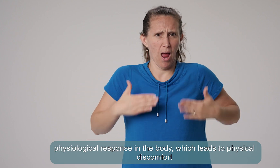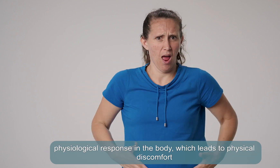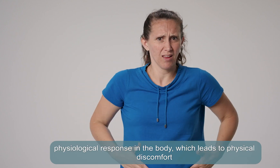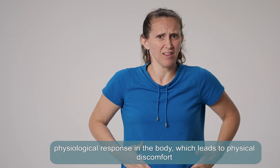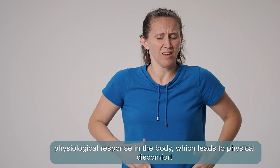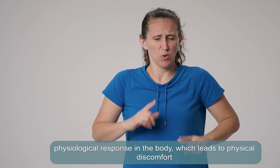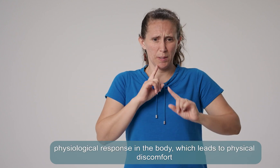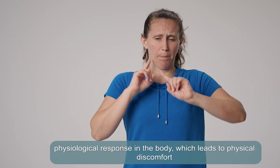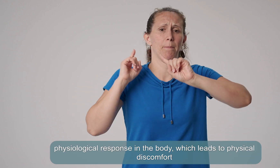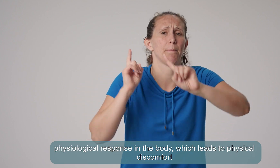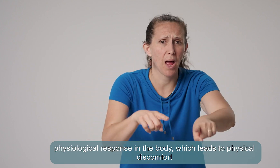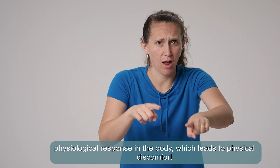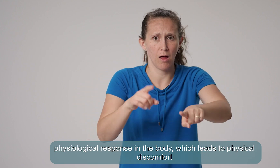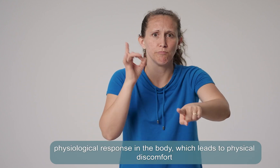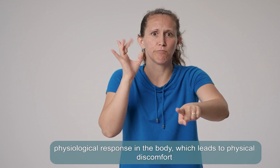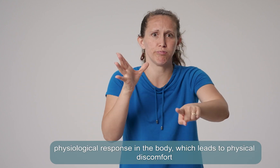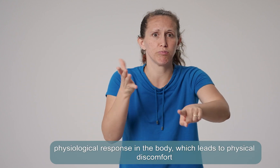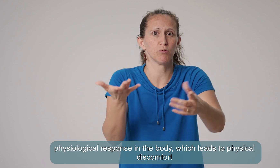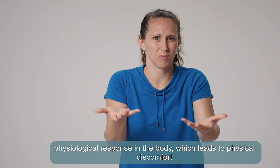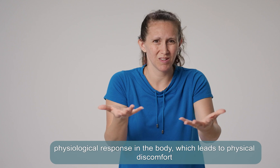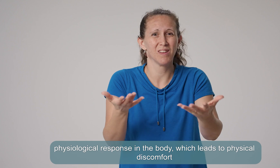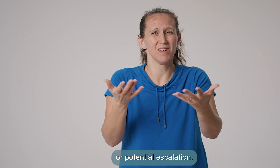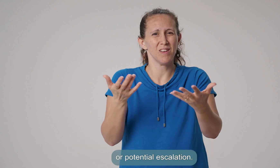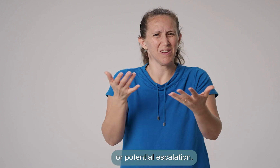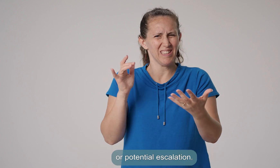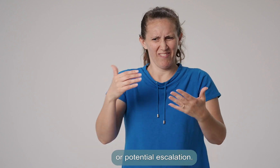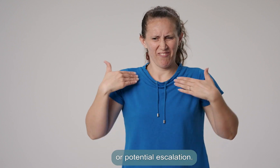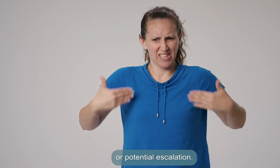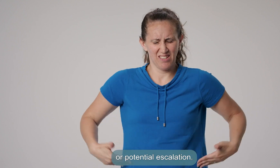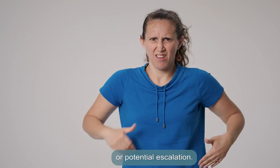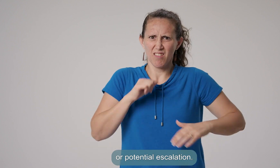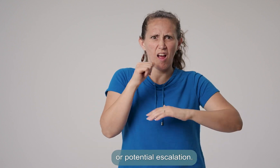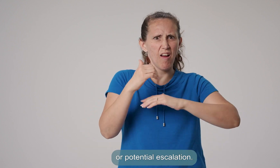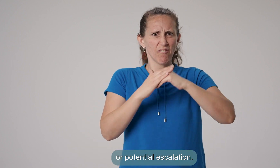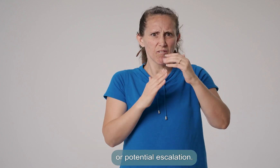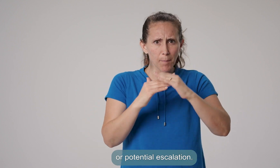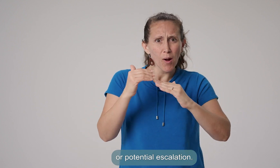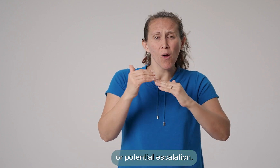in the body, which leads to physical discomfort or potential escalation.